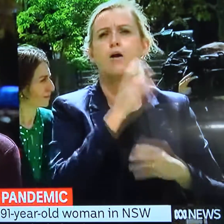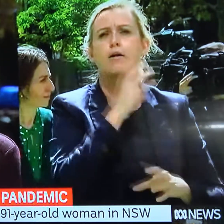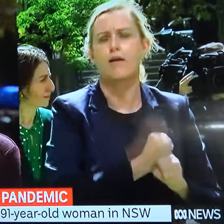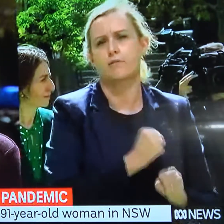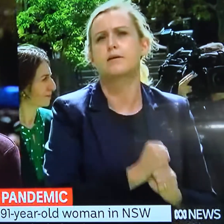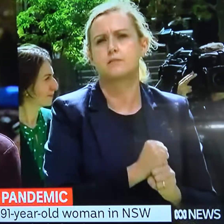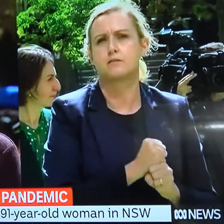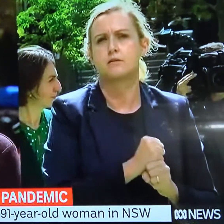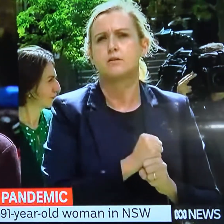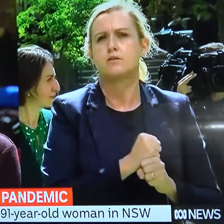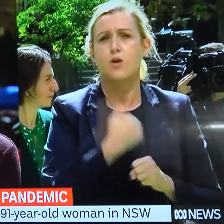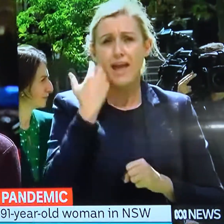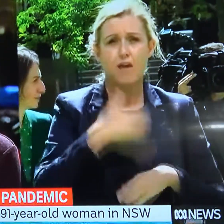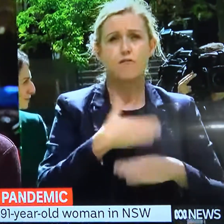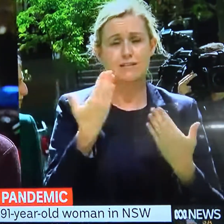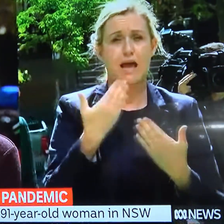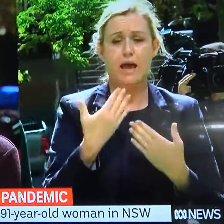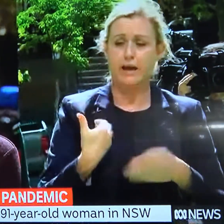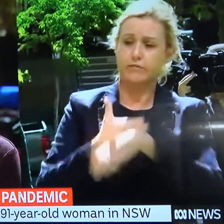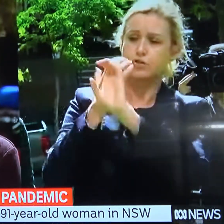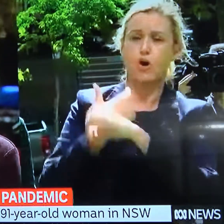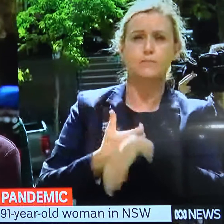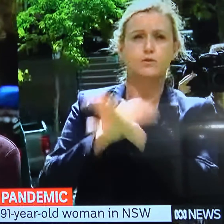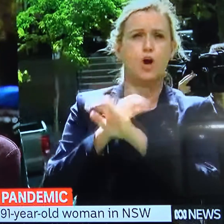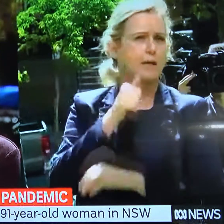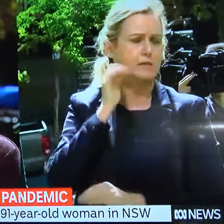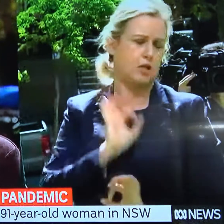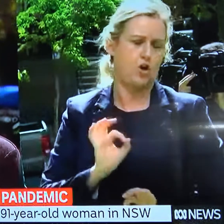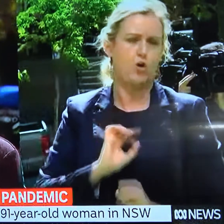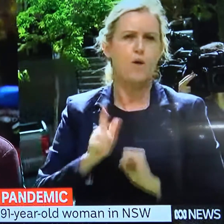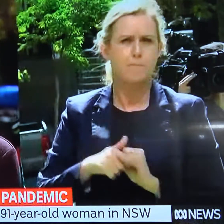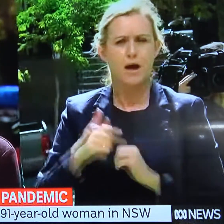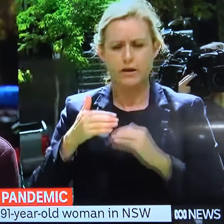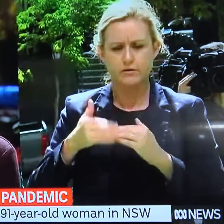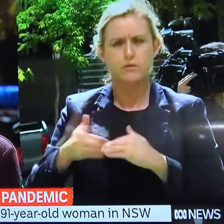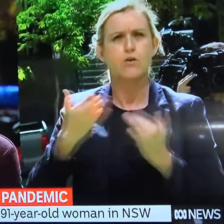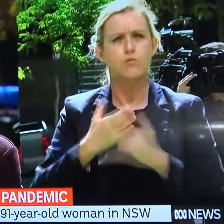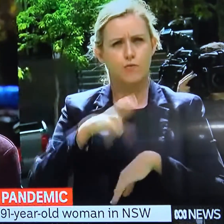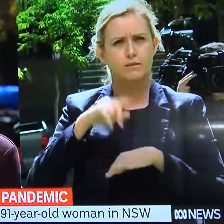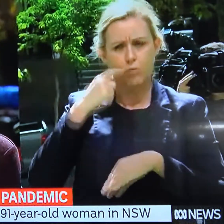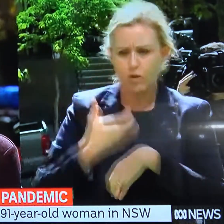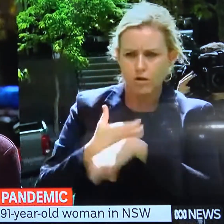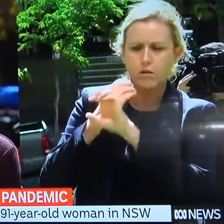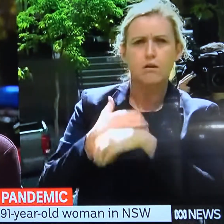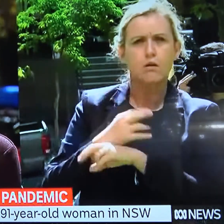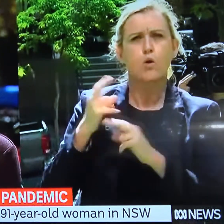are reviewing and meeting daily. We didn't meet yesterday, but we'll be meeting every day of Easter long